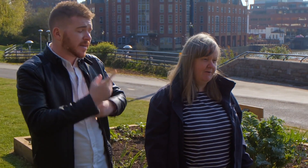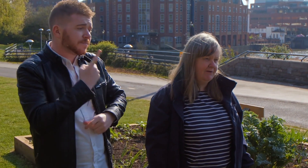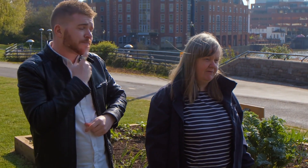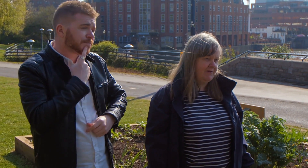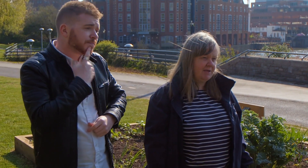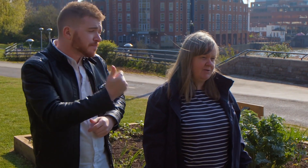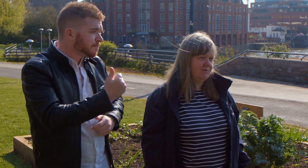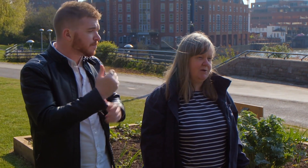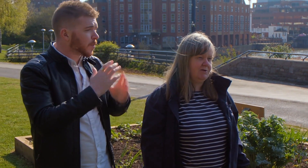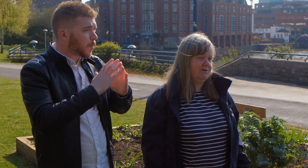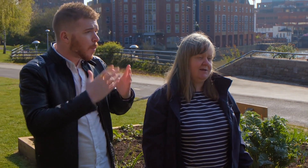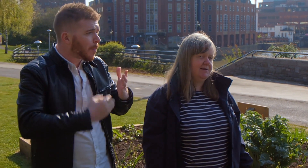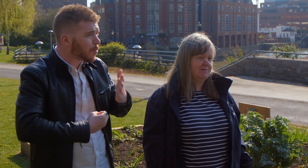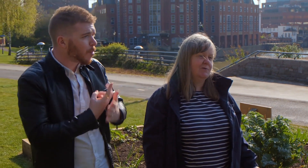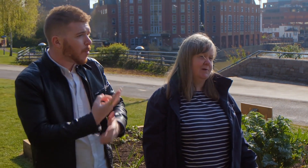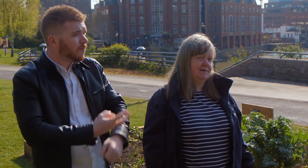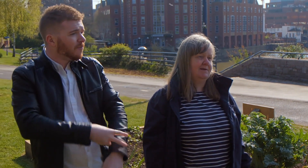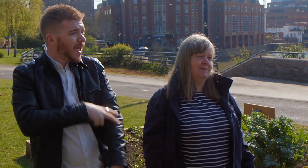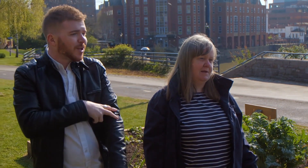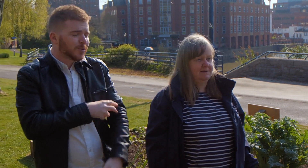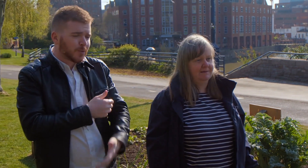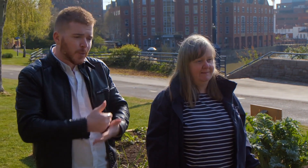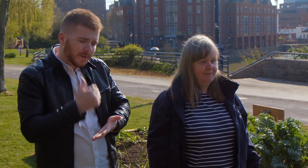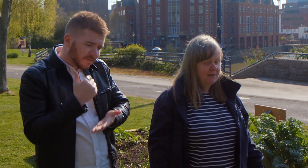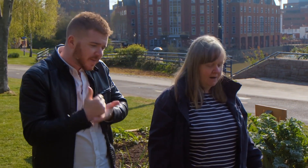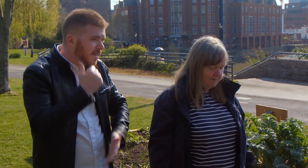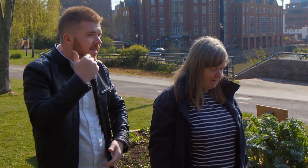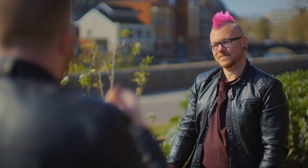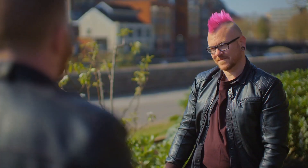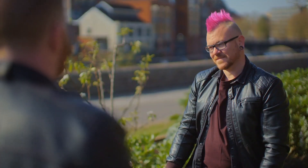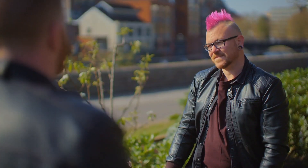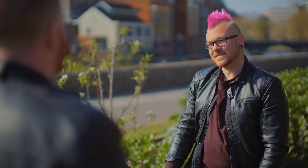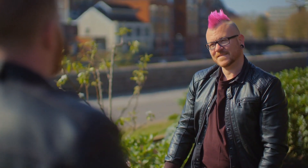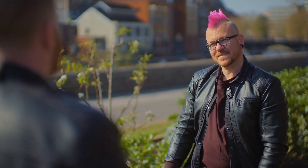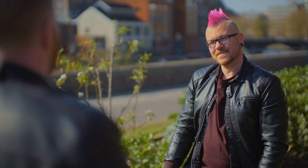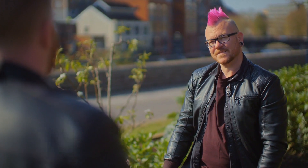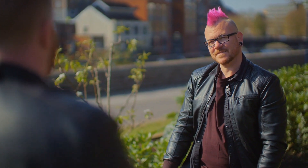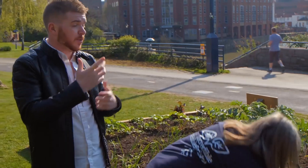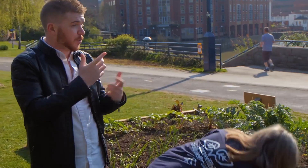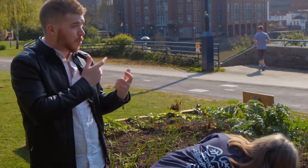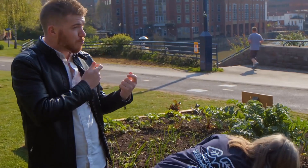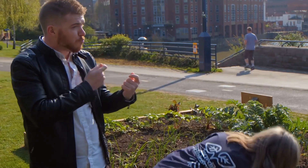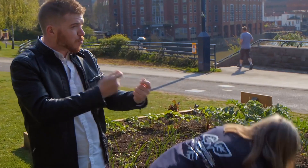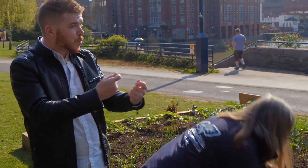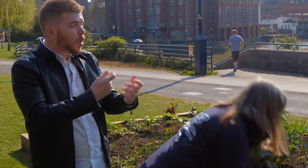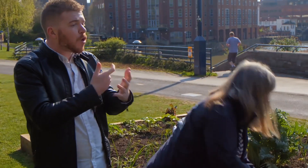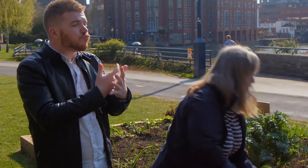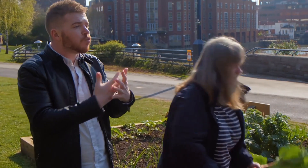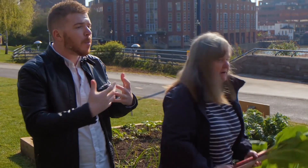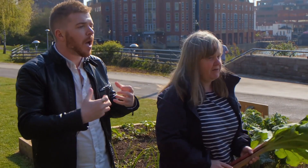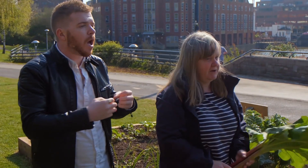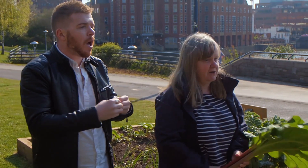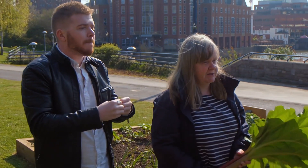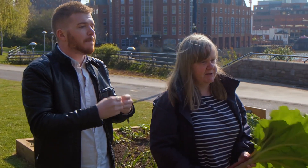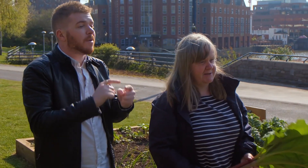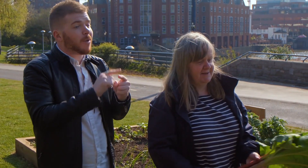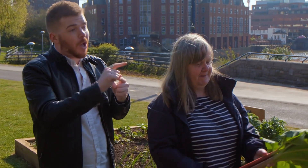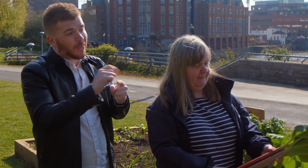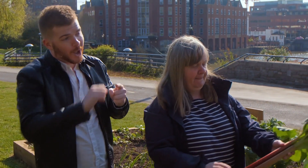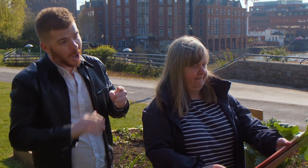homegrown veg, which is always amazing. And I've brought you some rhubarb from one of our other gardens.